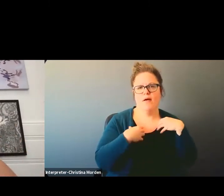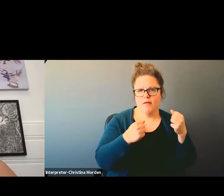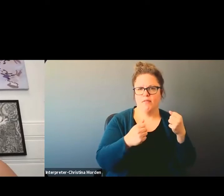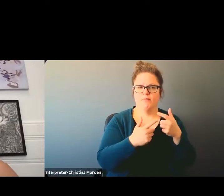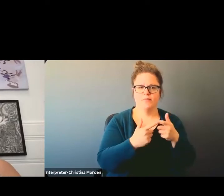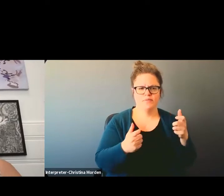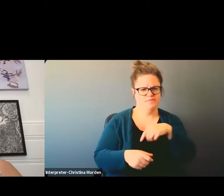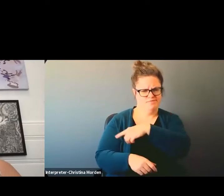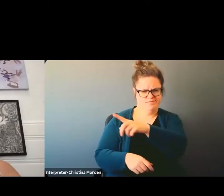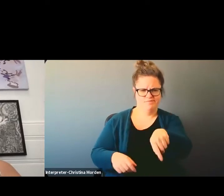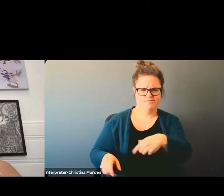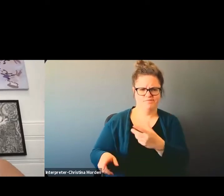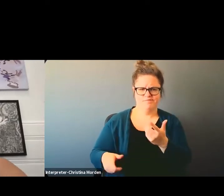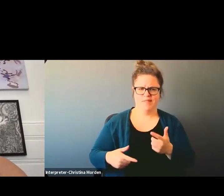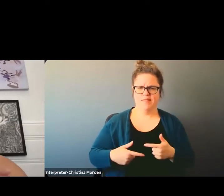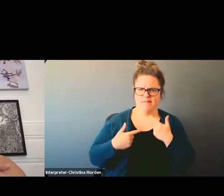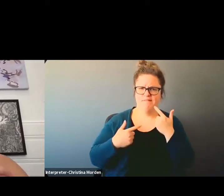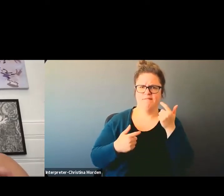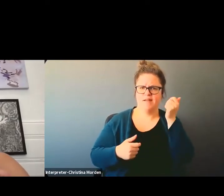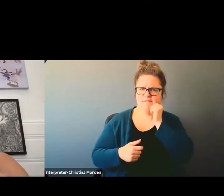real experts and know what they need.